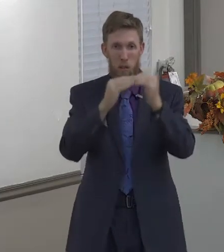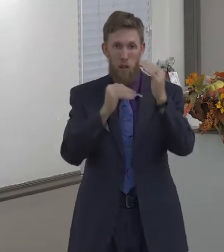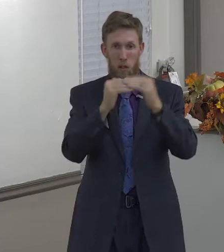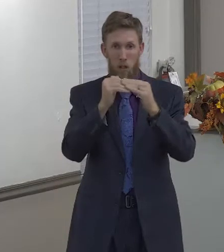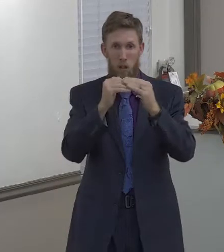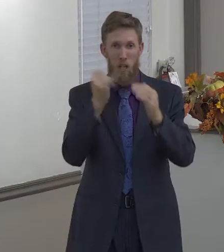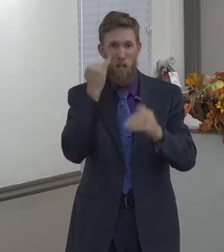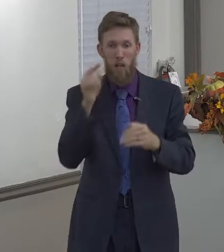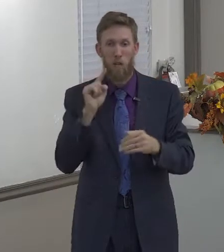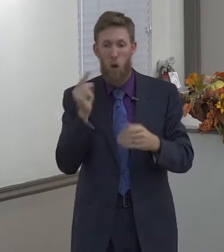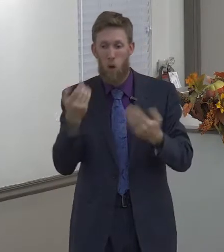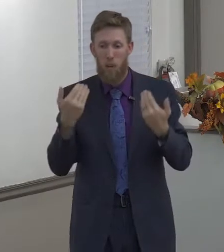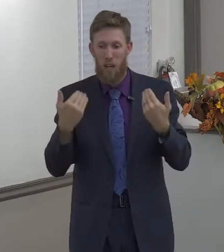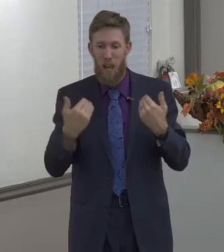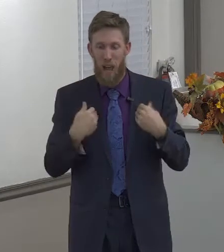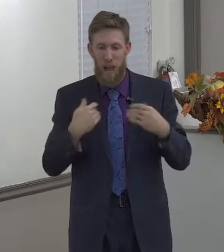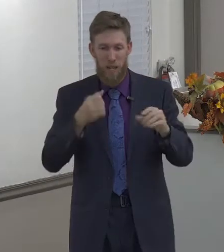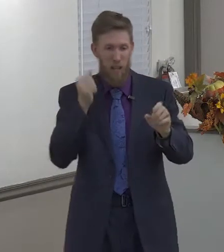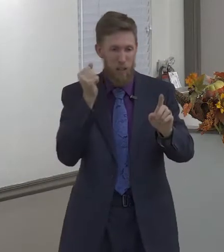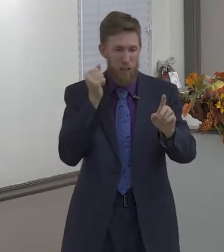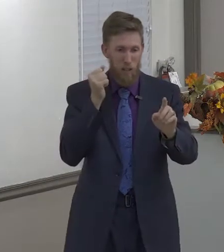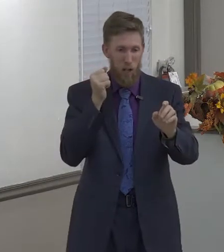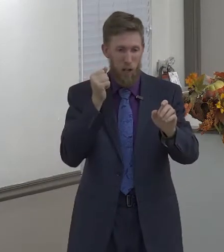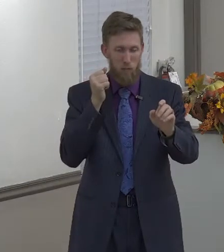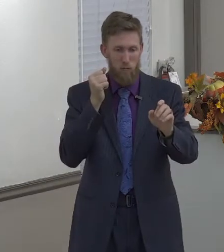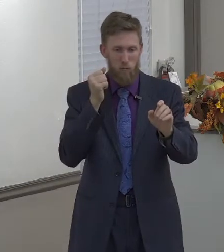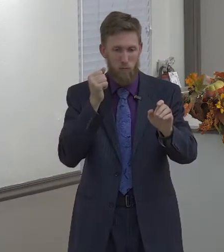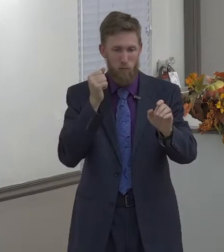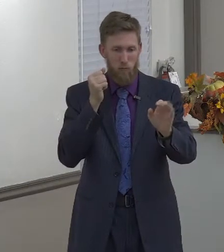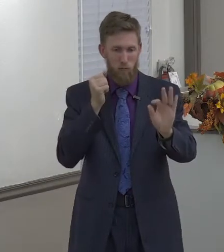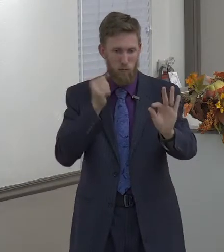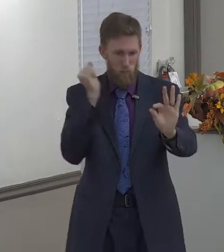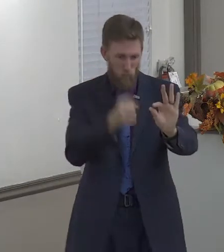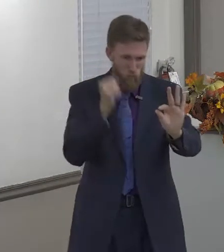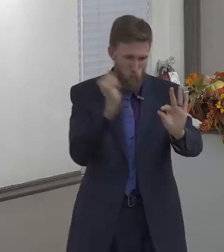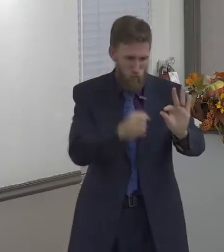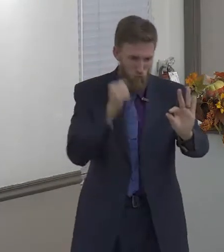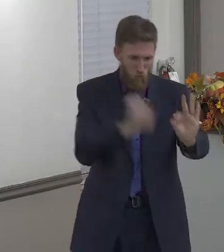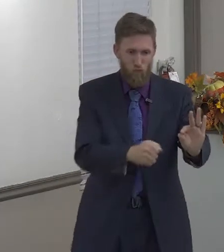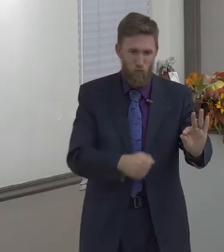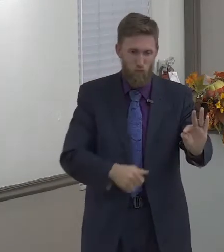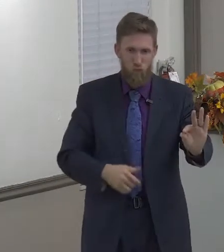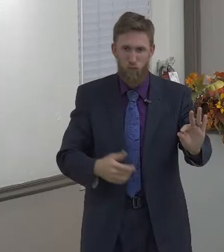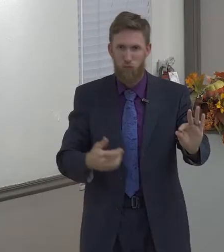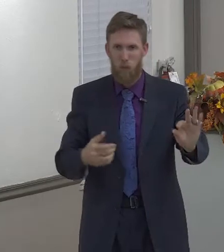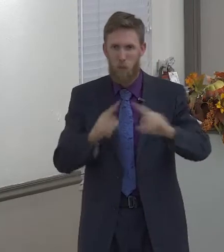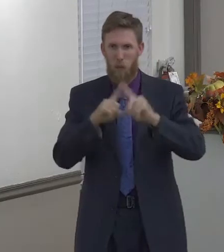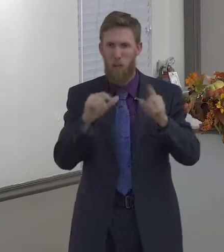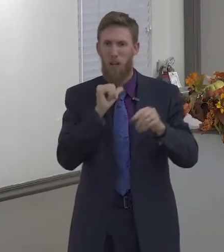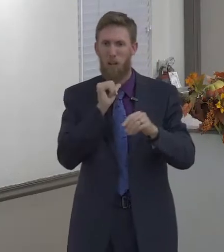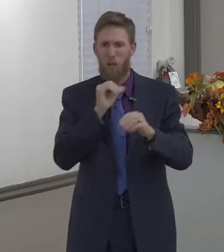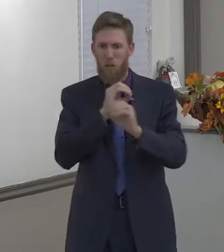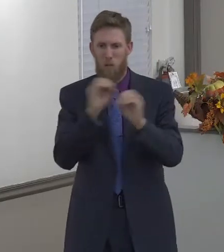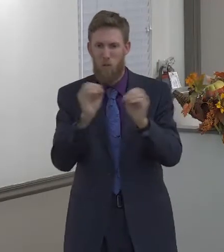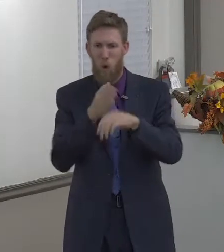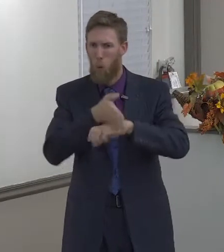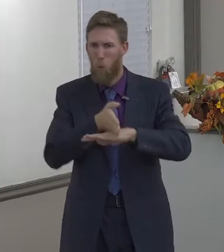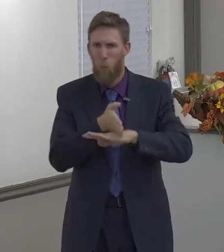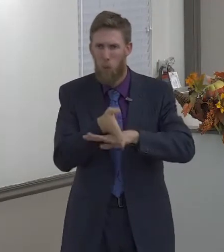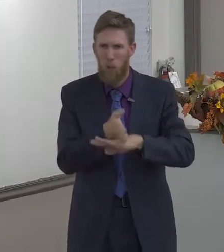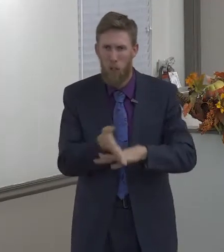has given to each and every person. And I'm going to harp on it tonight, which is why it is so important that we all do our